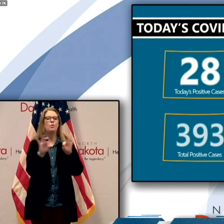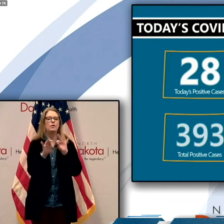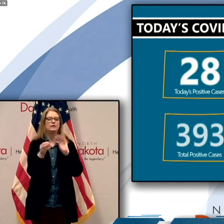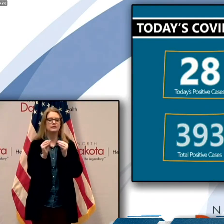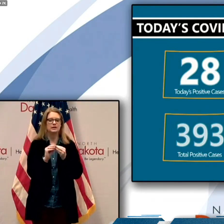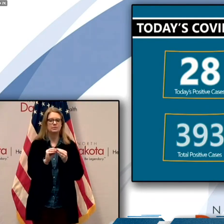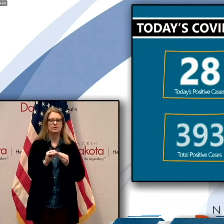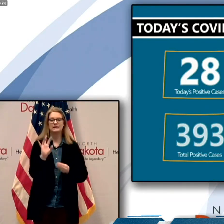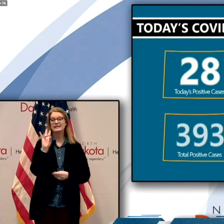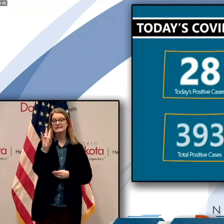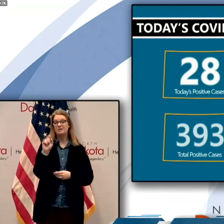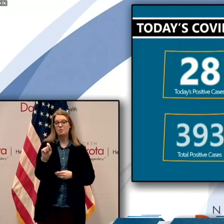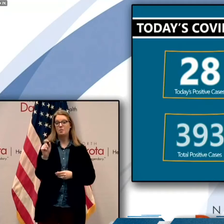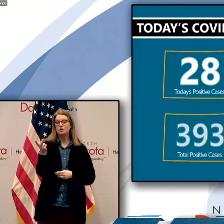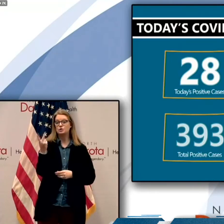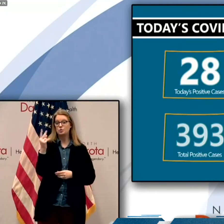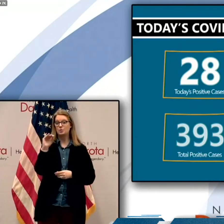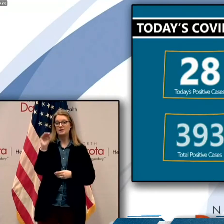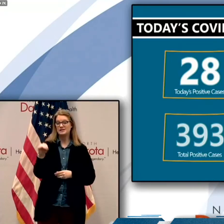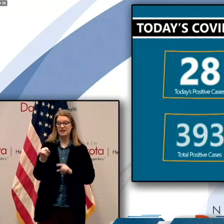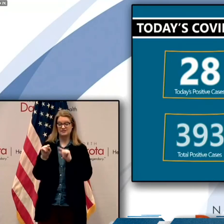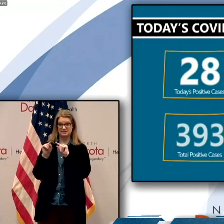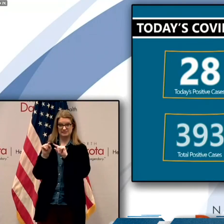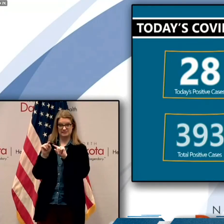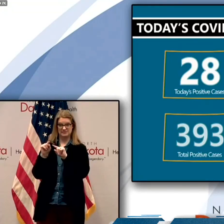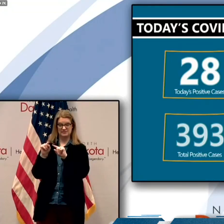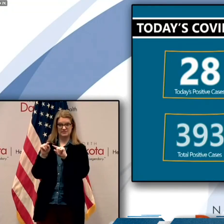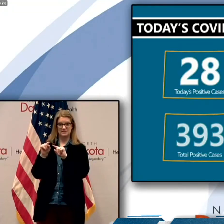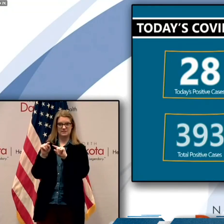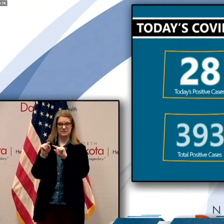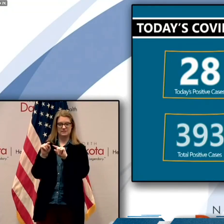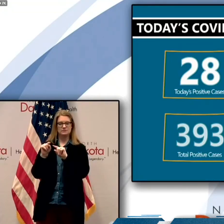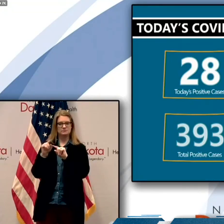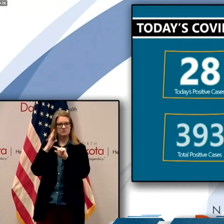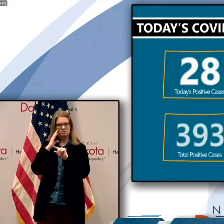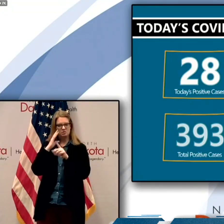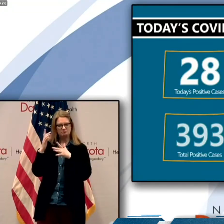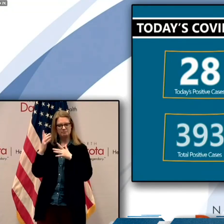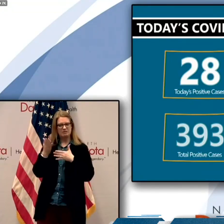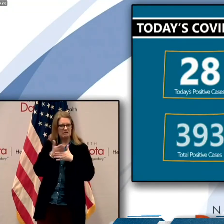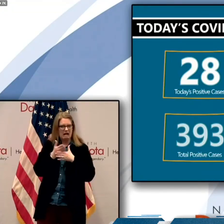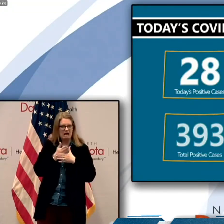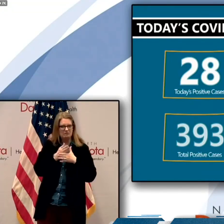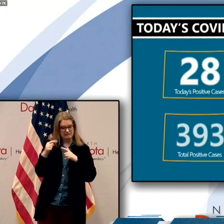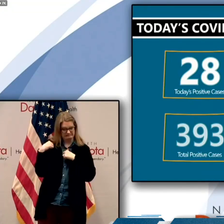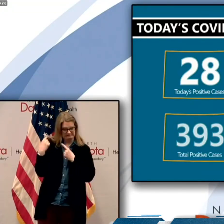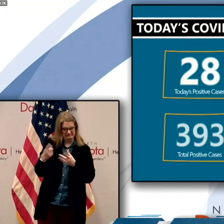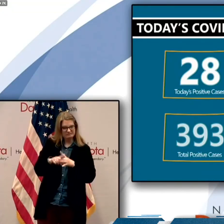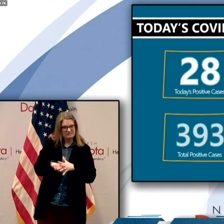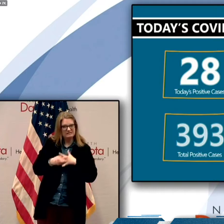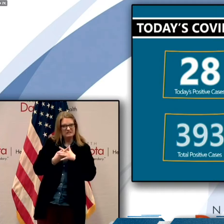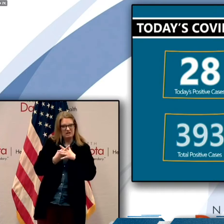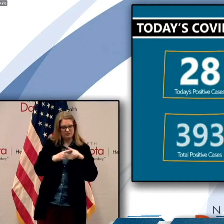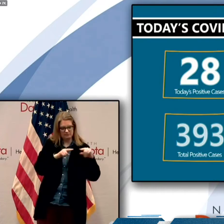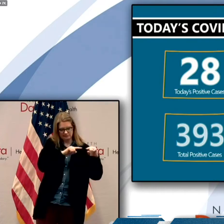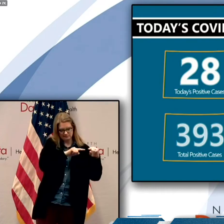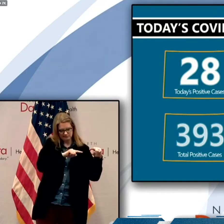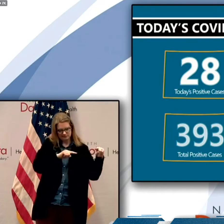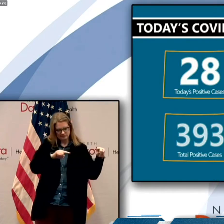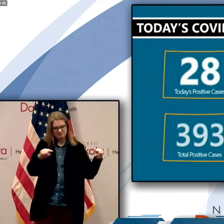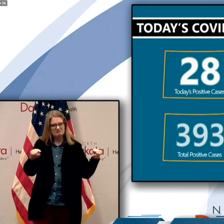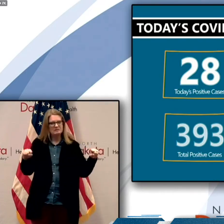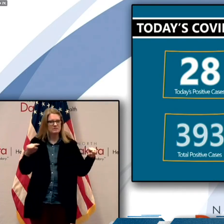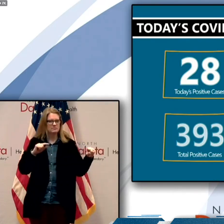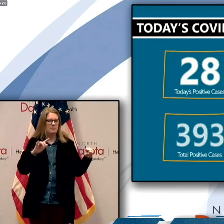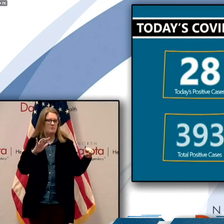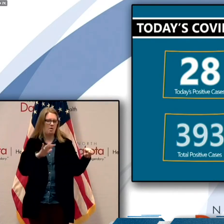that 7.2%. Again, our trailing average since the beginning was always